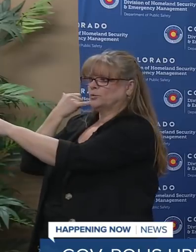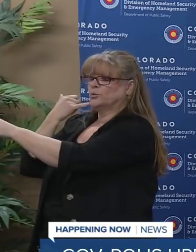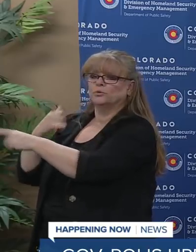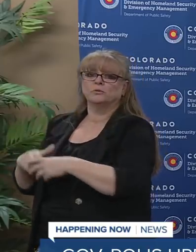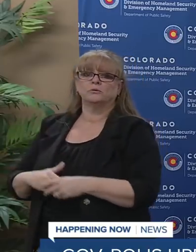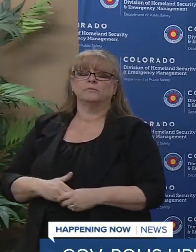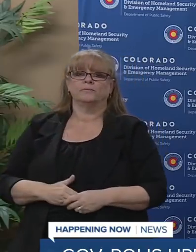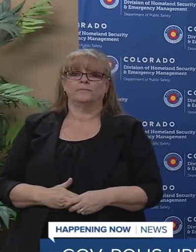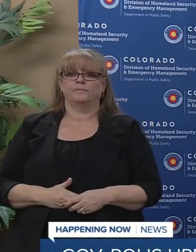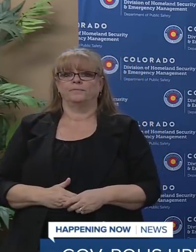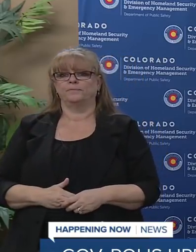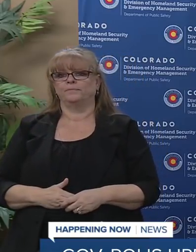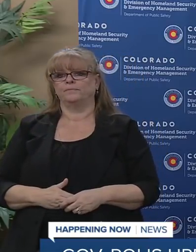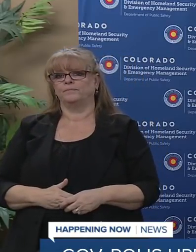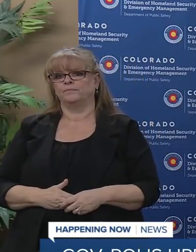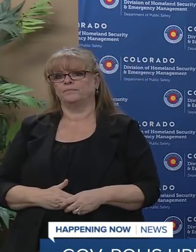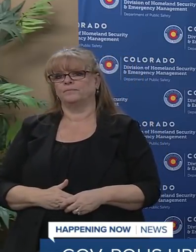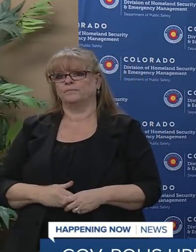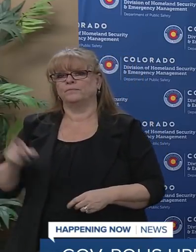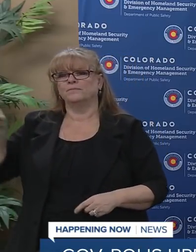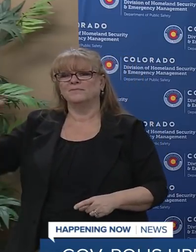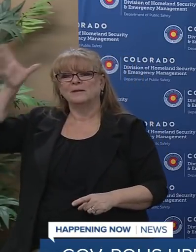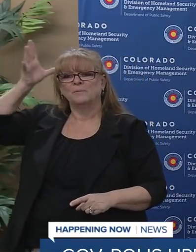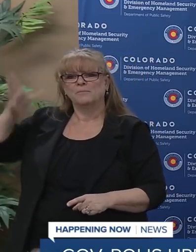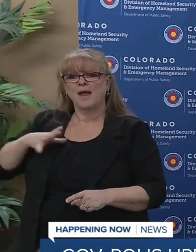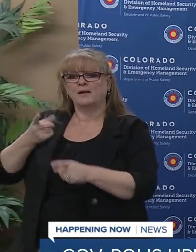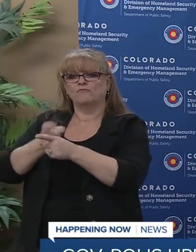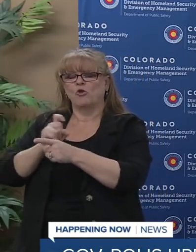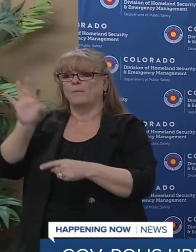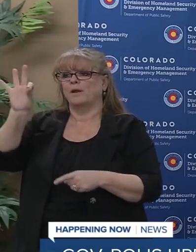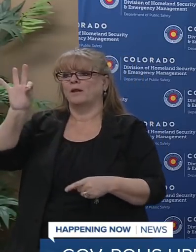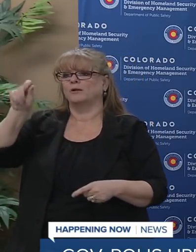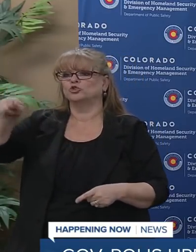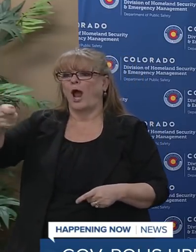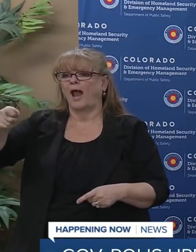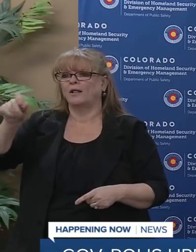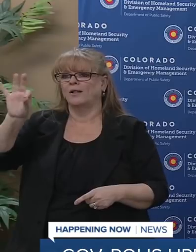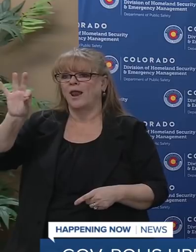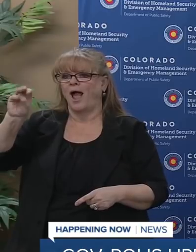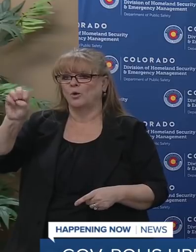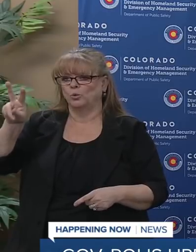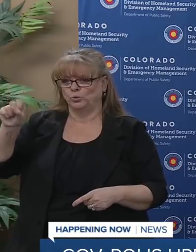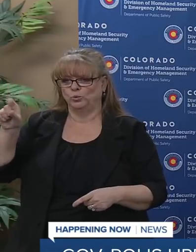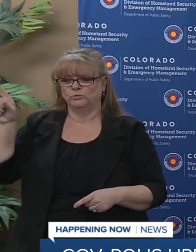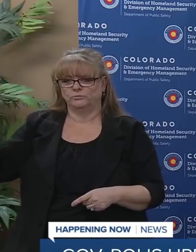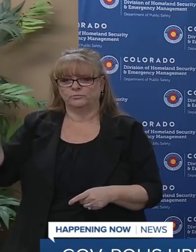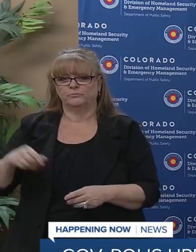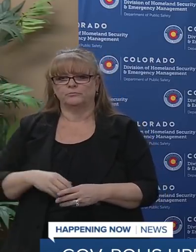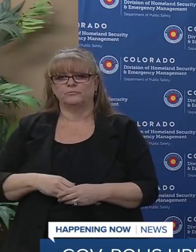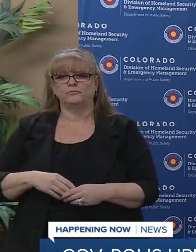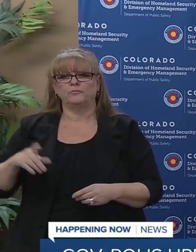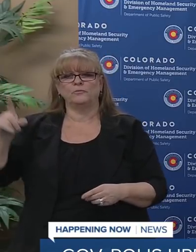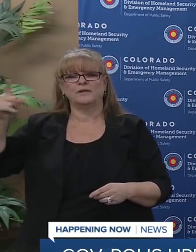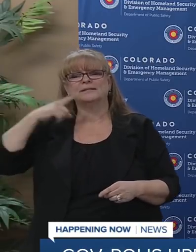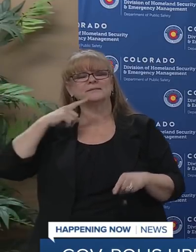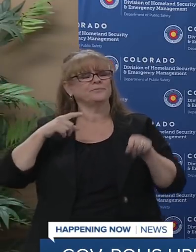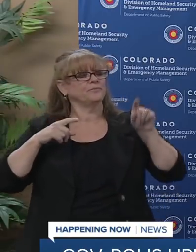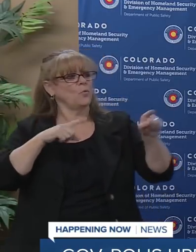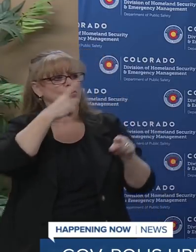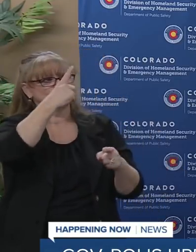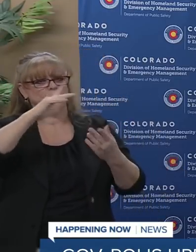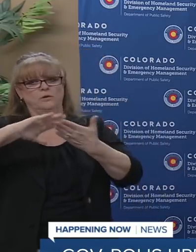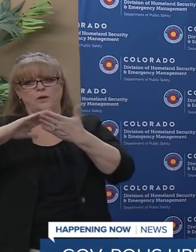Hi, Governor. This is Zach Newman with Nine News. At Windsor Gardens, a 55-plus community in Denver, one person has died and another